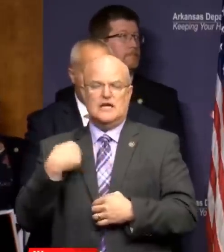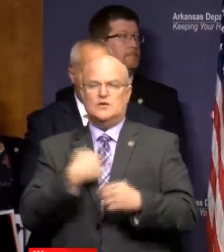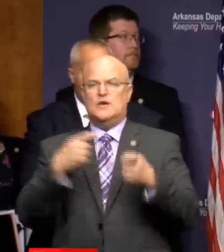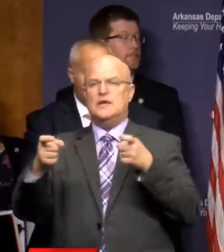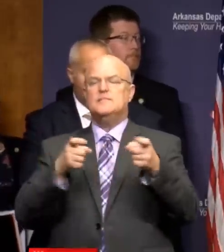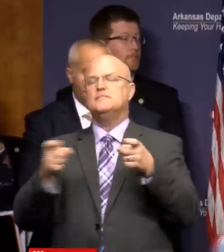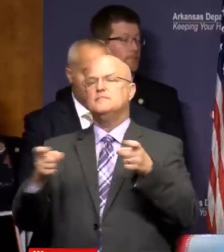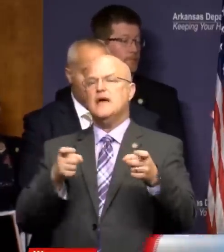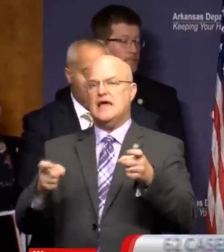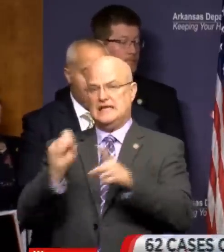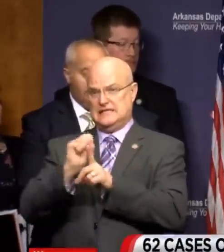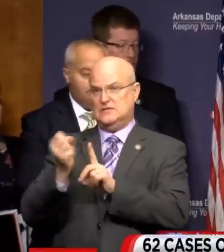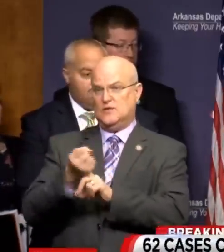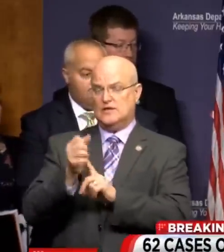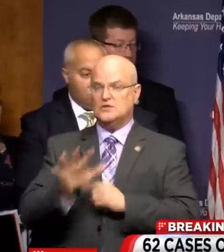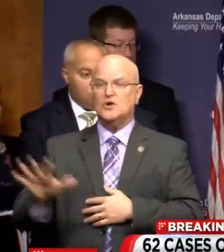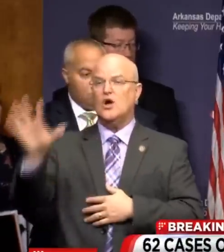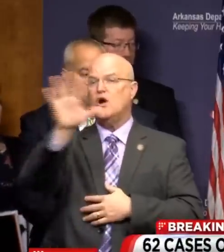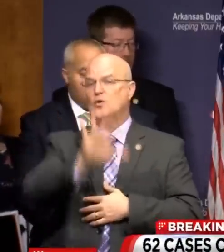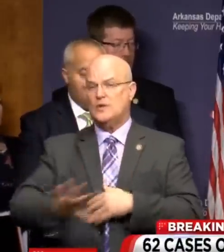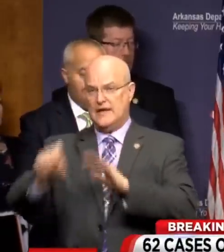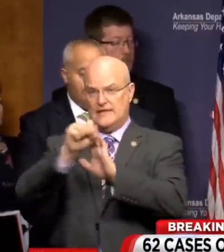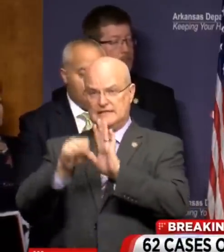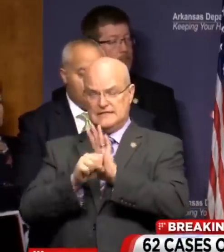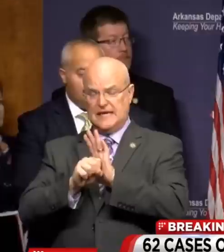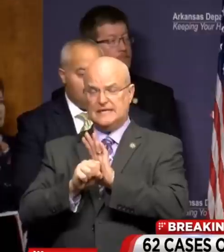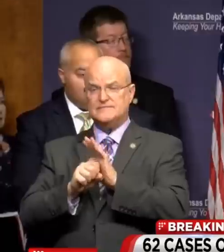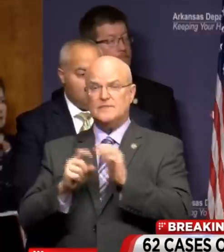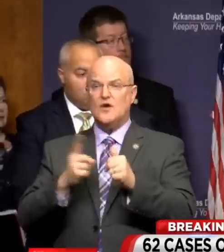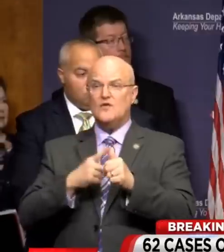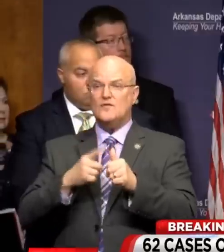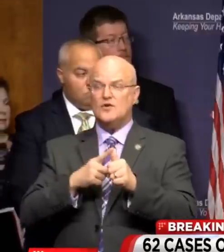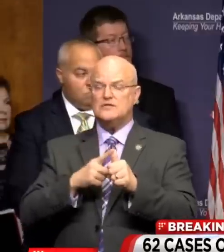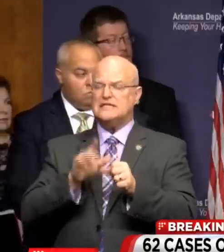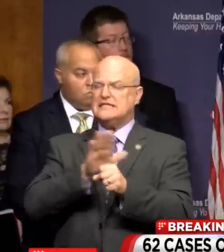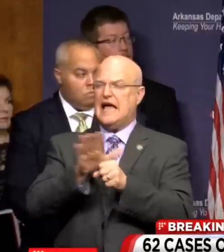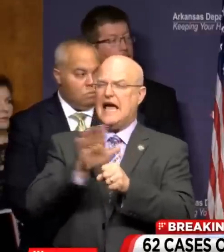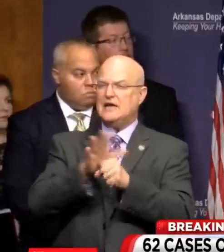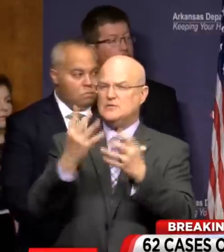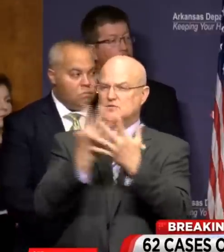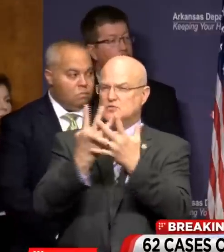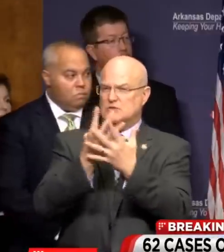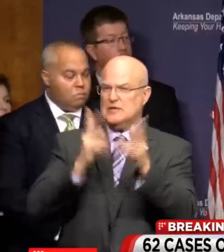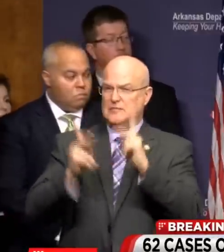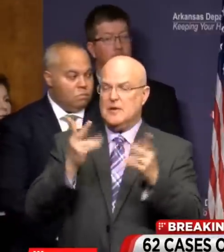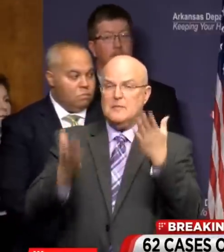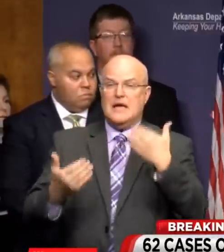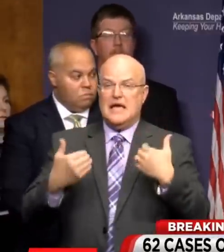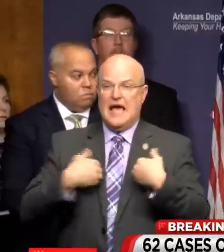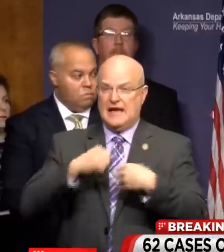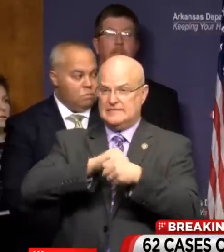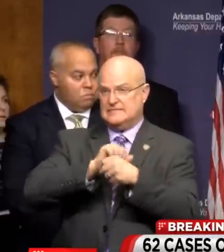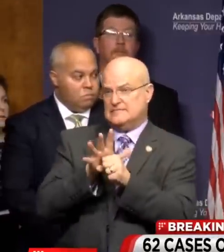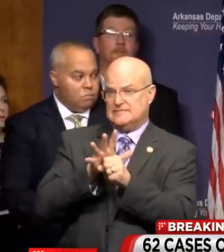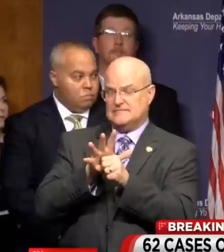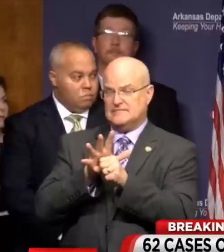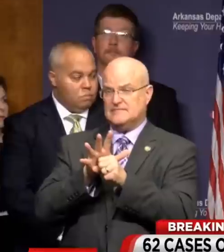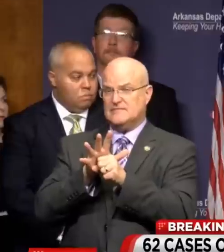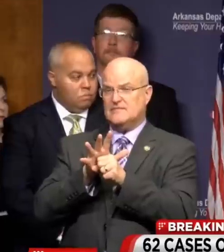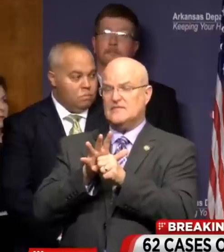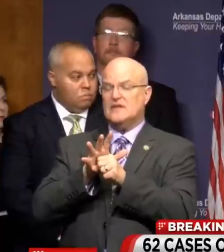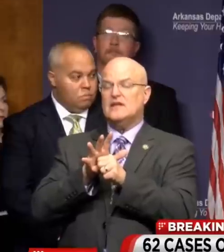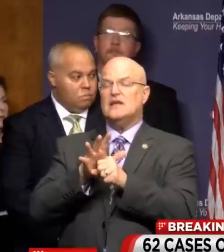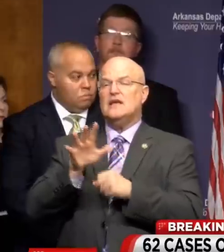manage the situation across the state. The first is adequate screening of people who might have coronavirus infection.